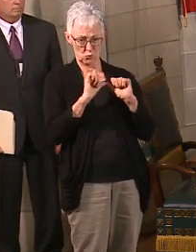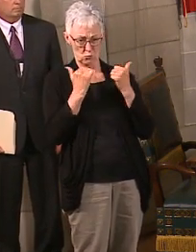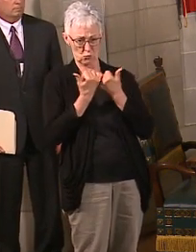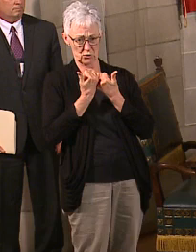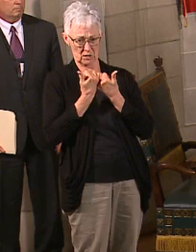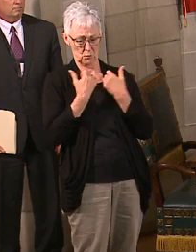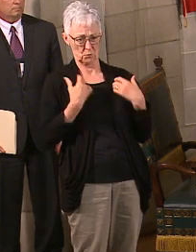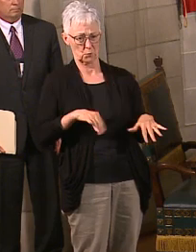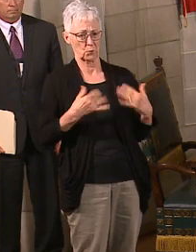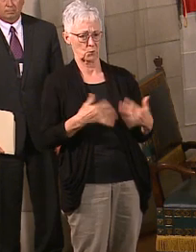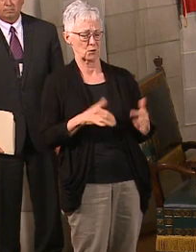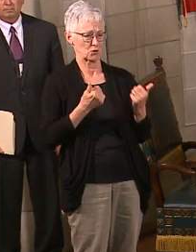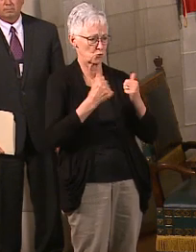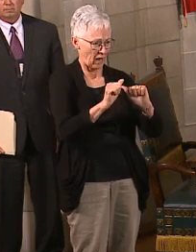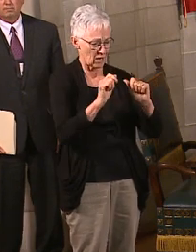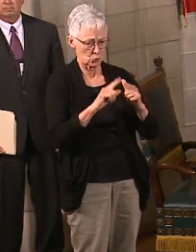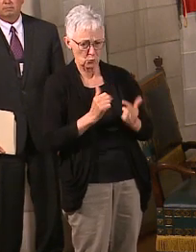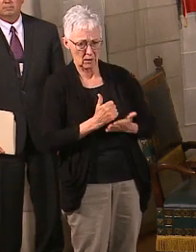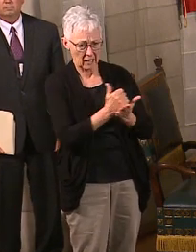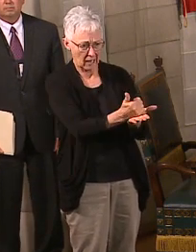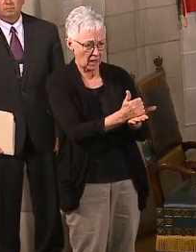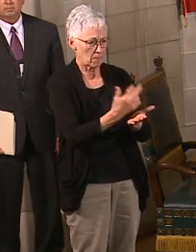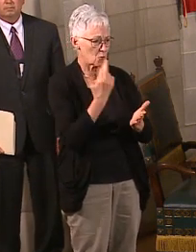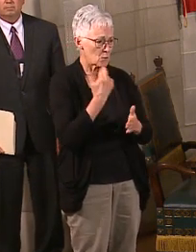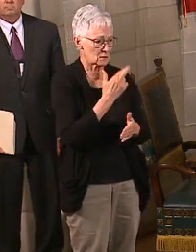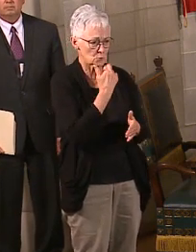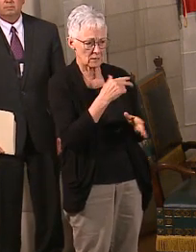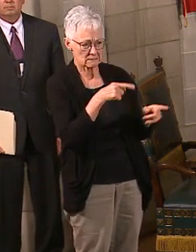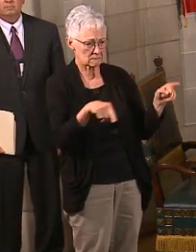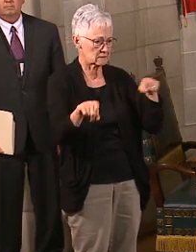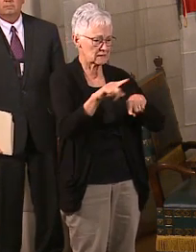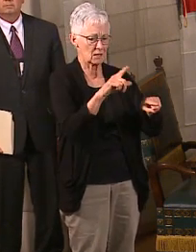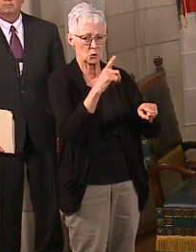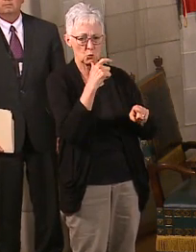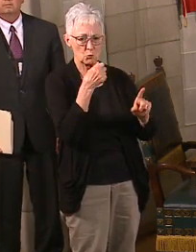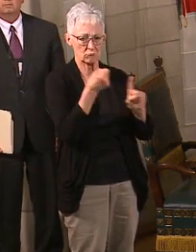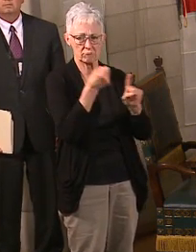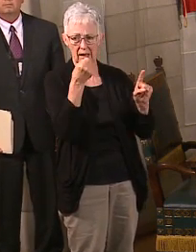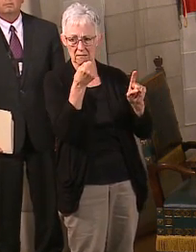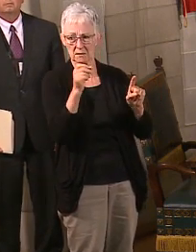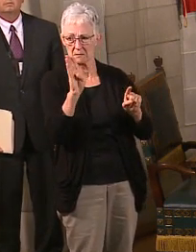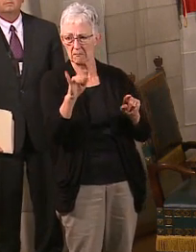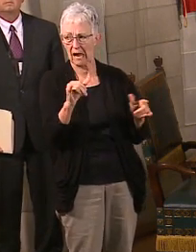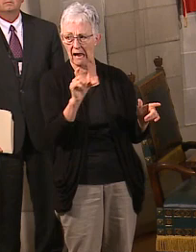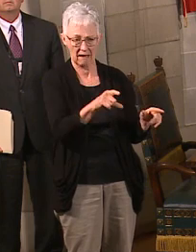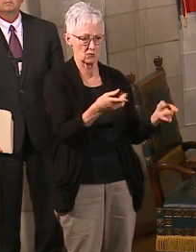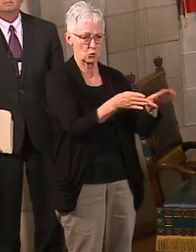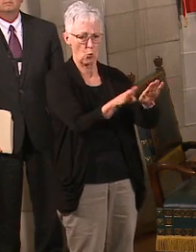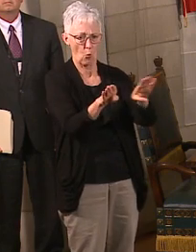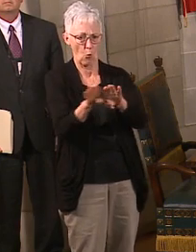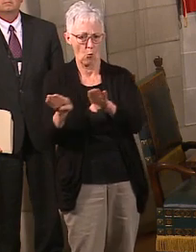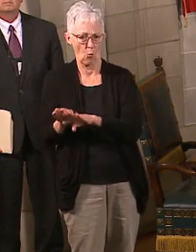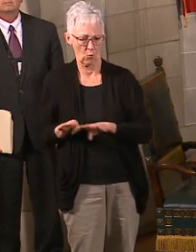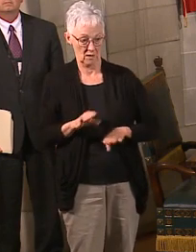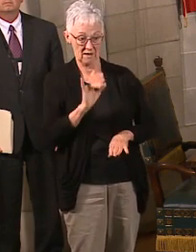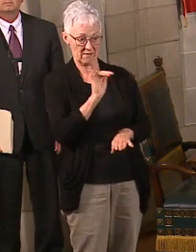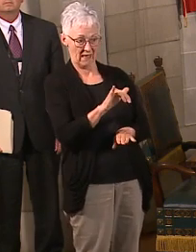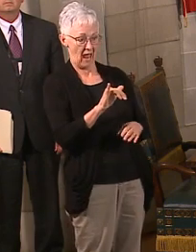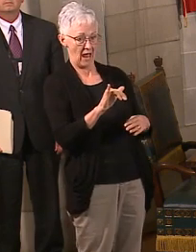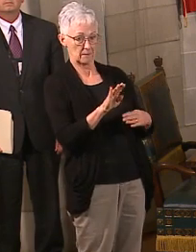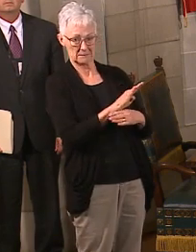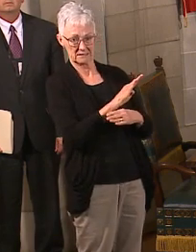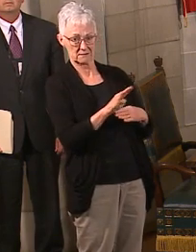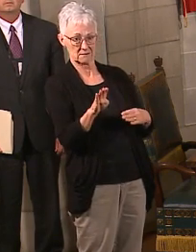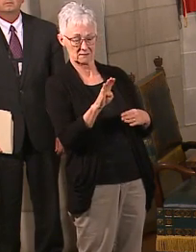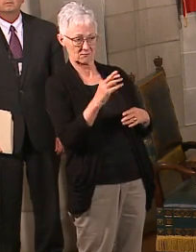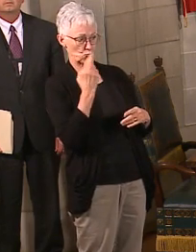industry that have been impacted. The restaurant industry is probably one of the most heavily impacted industries here in our state and across the states. There's a website